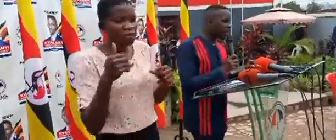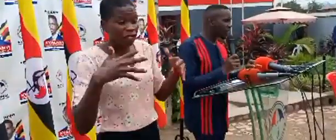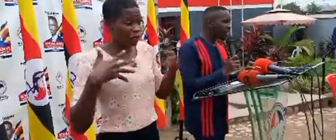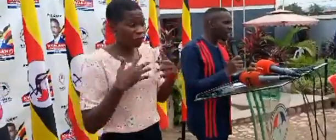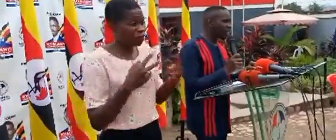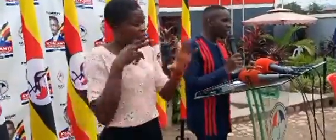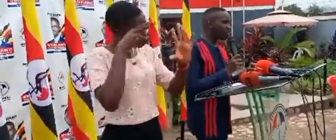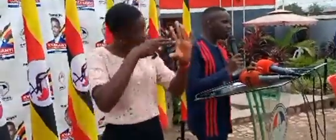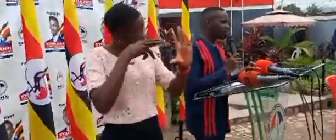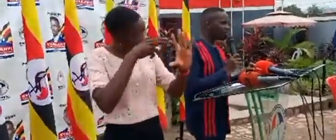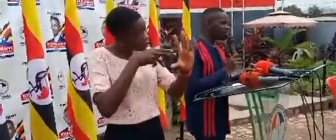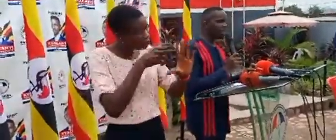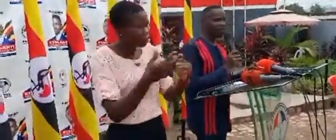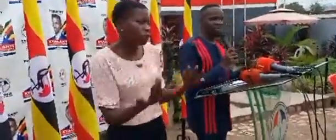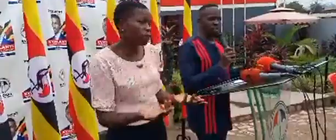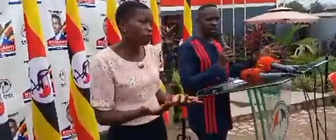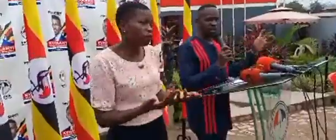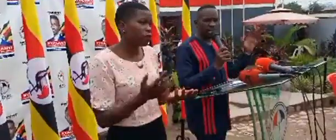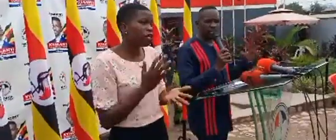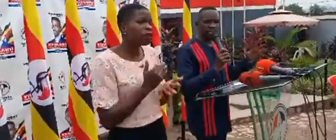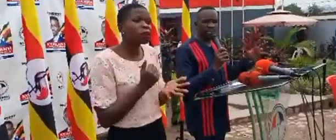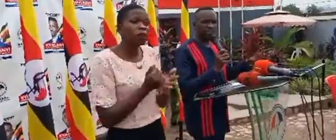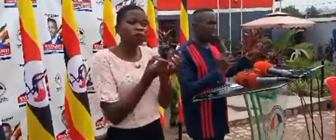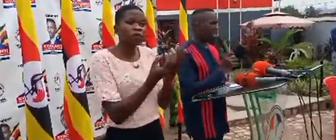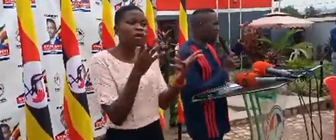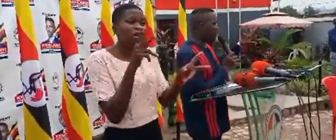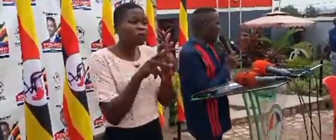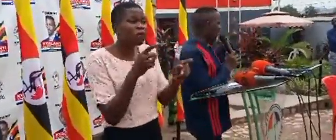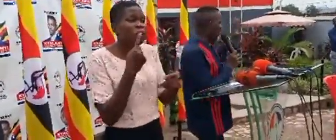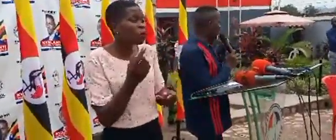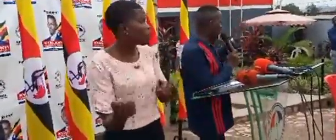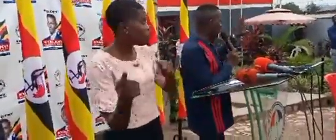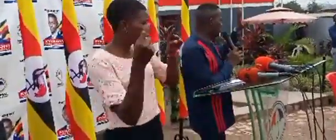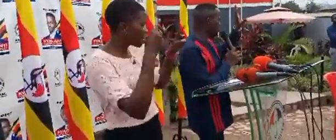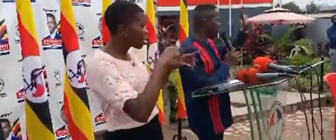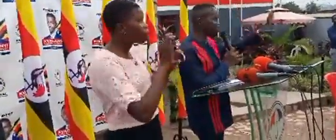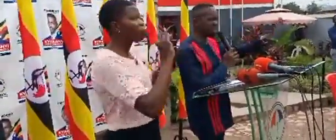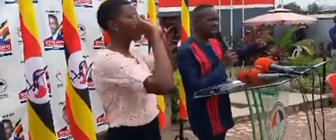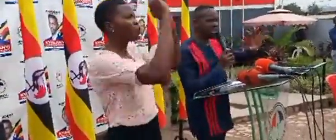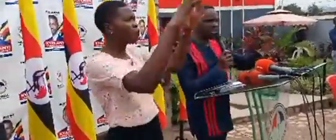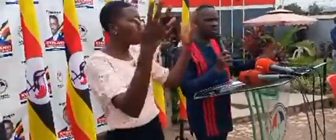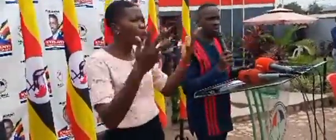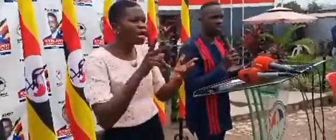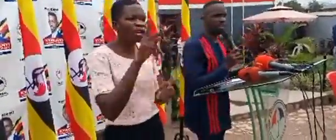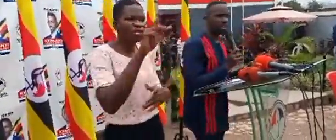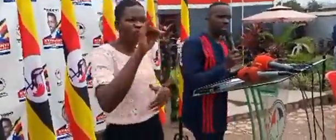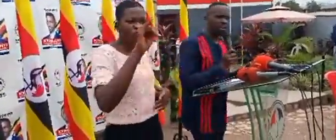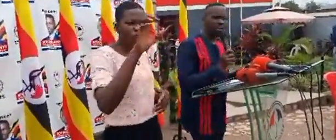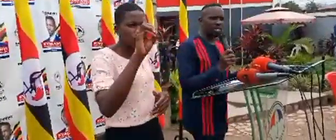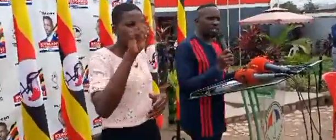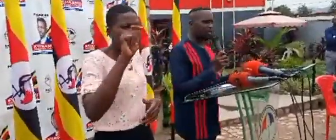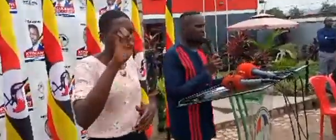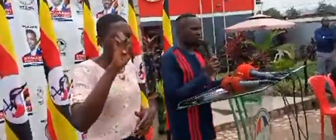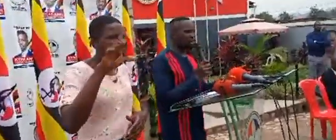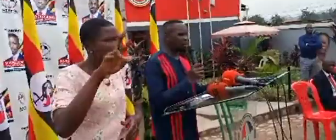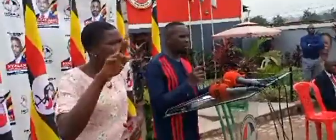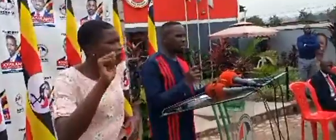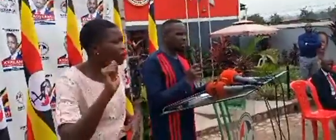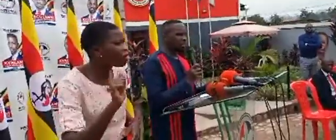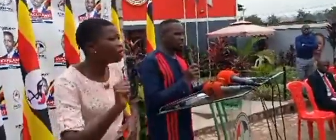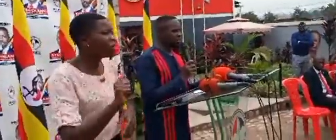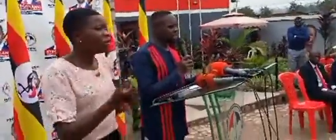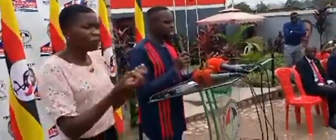camera. Because you notice many of these ones that have eventually been dumped wherever. You saw stories in Chotira and so on. When journalists go to